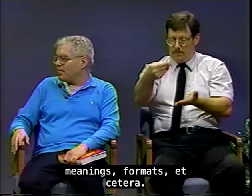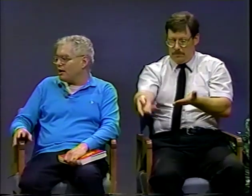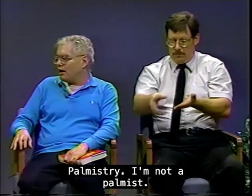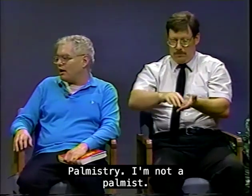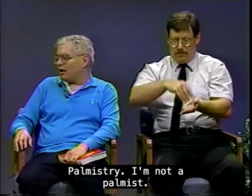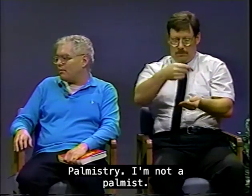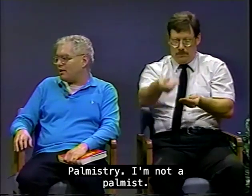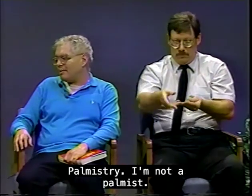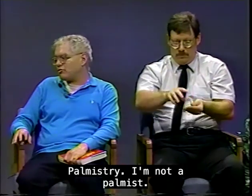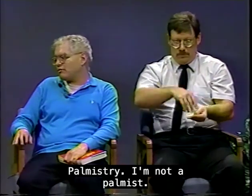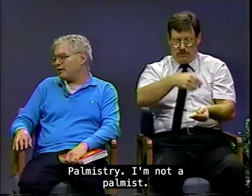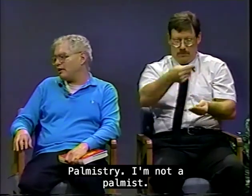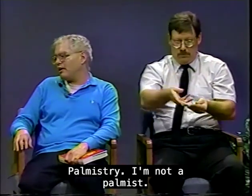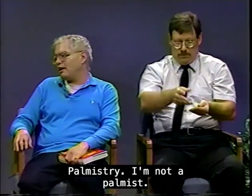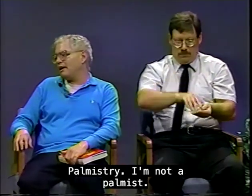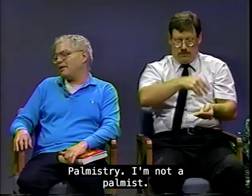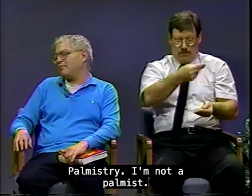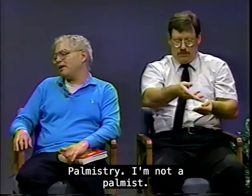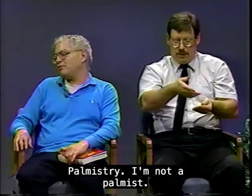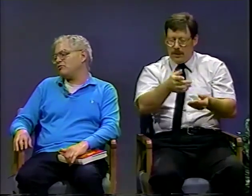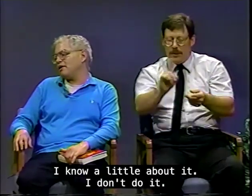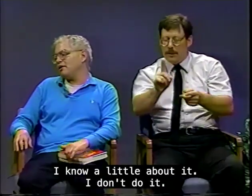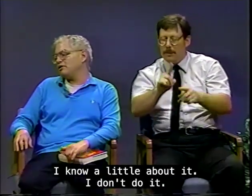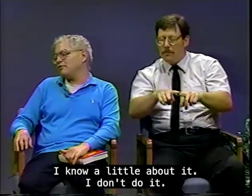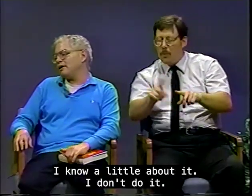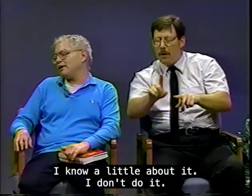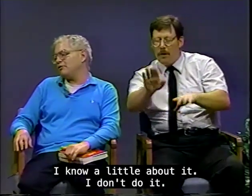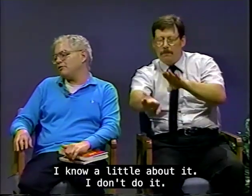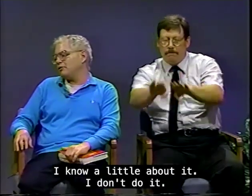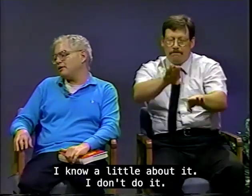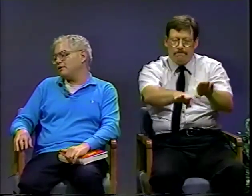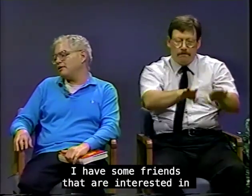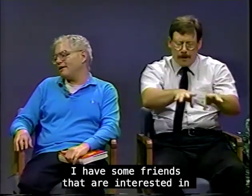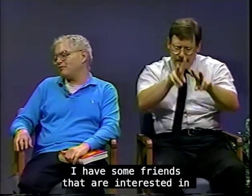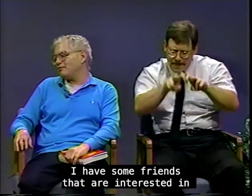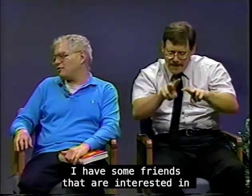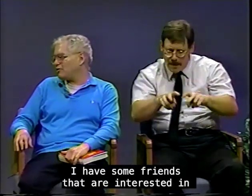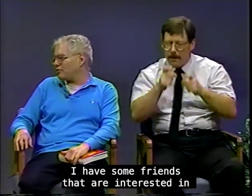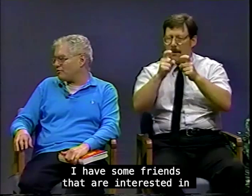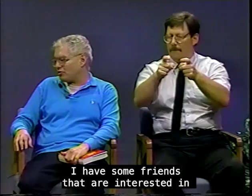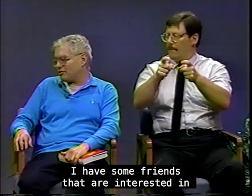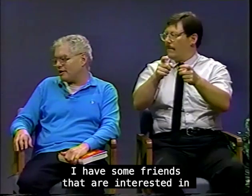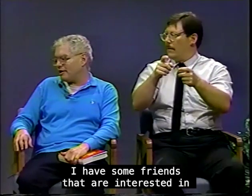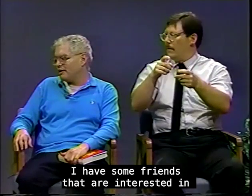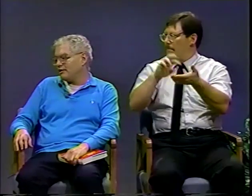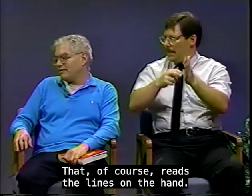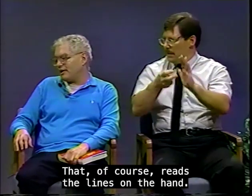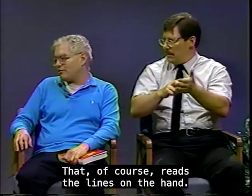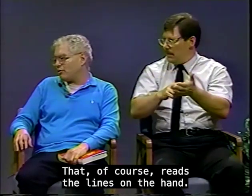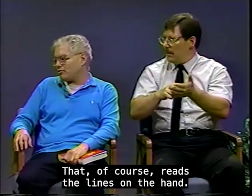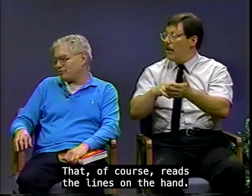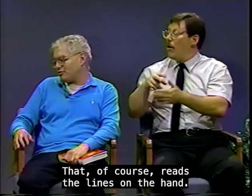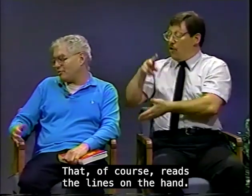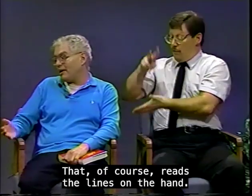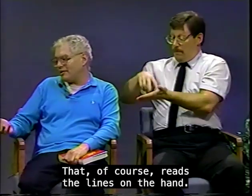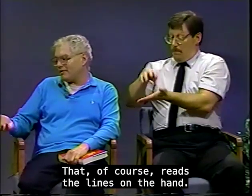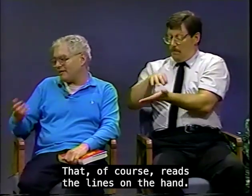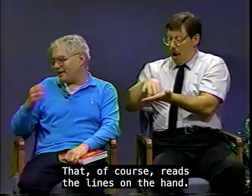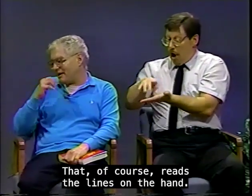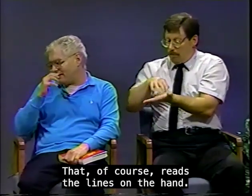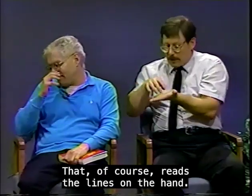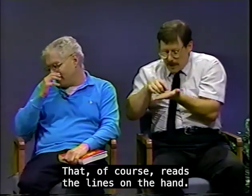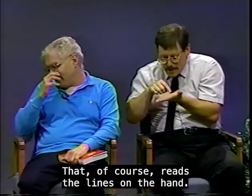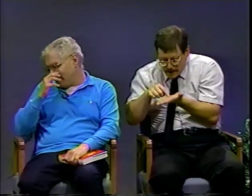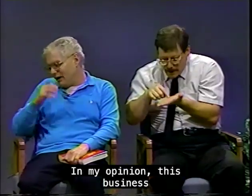etc. Palmistry, I'm not a palmist. I know a little about it. I don't do it. I have some friends that are interested in it. That, of course, reads the lines